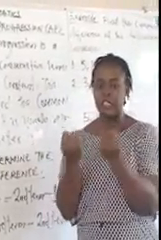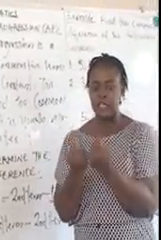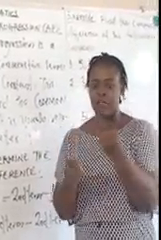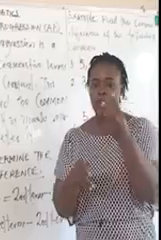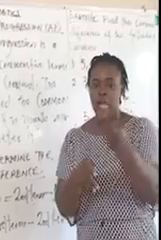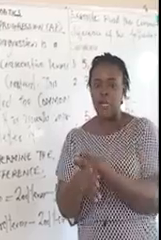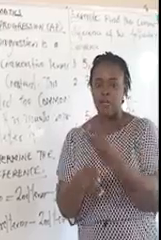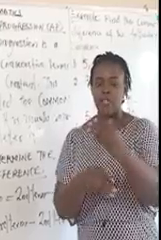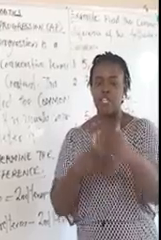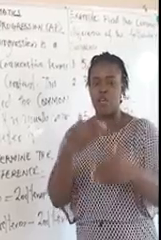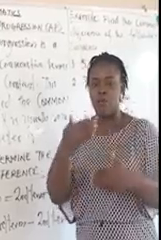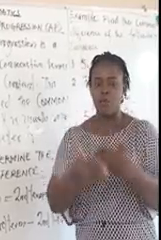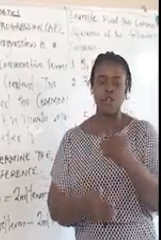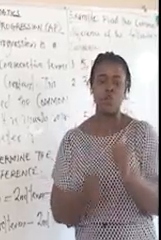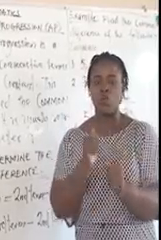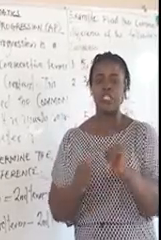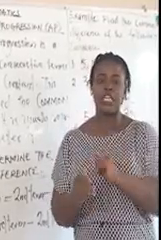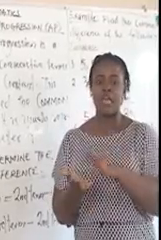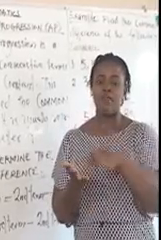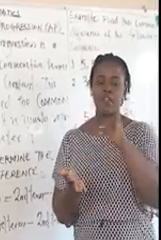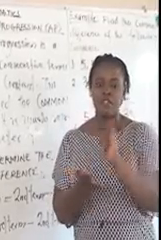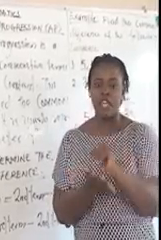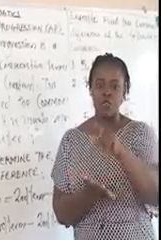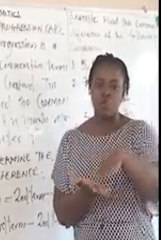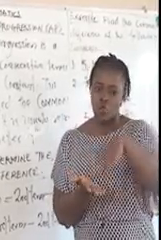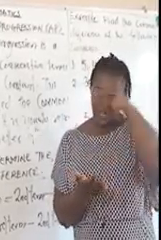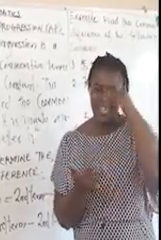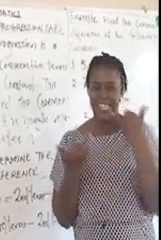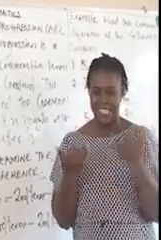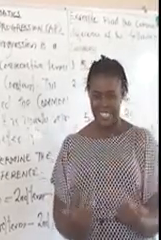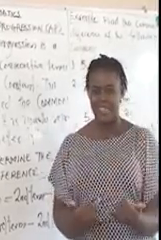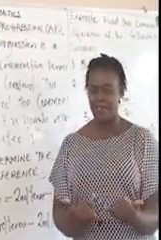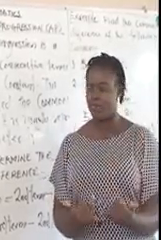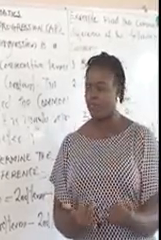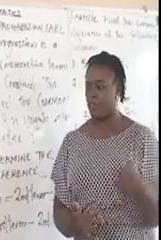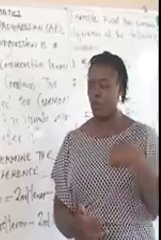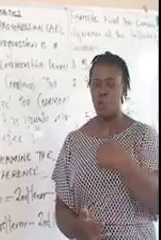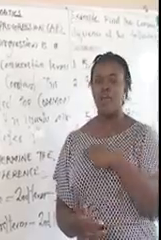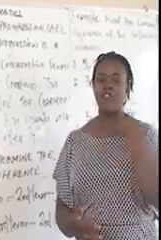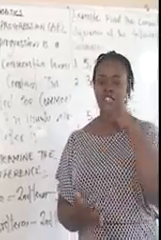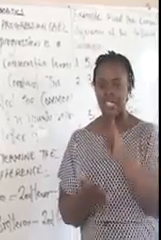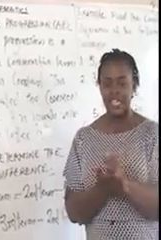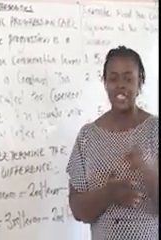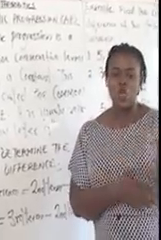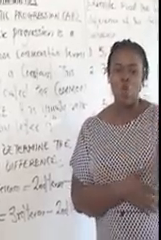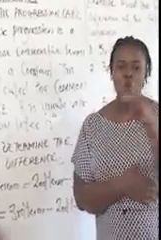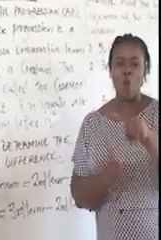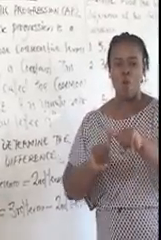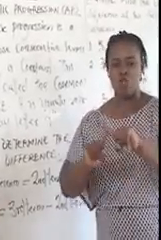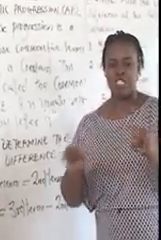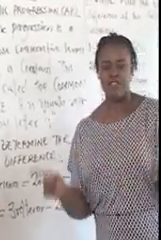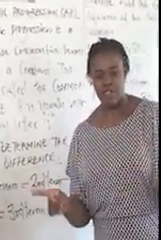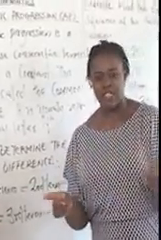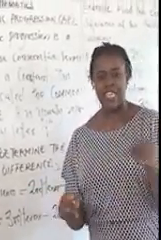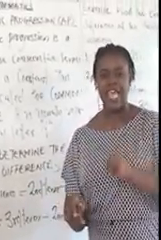progression, which I believe you have already learned or learned. We establish the common difference. I want to